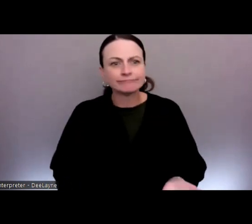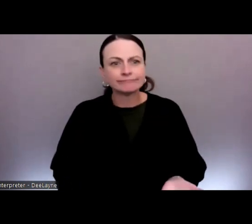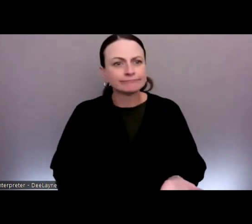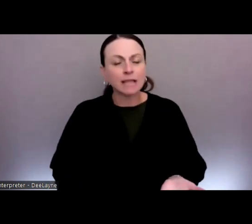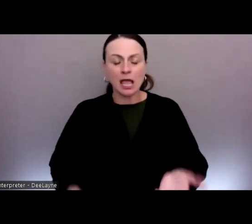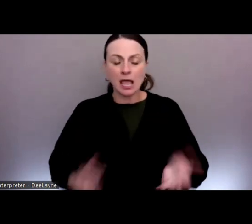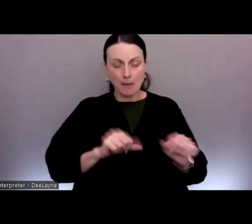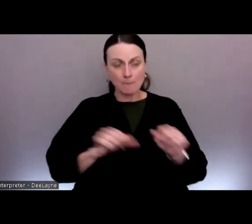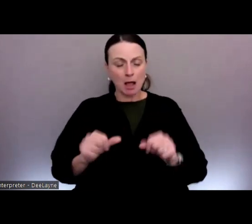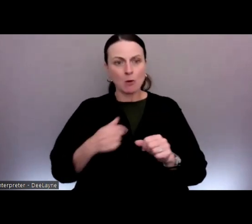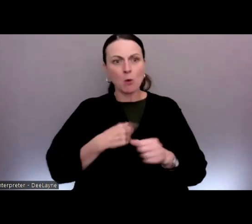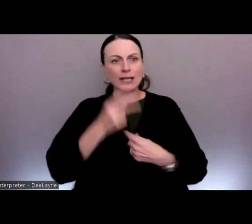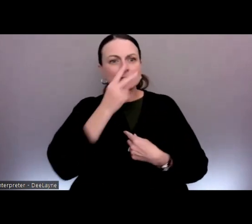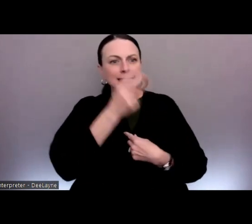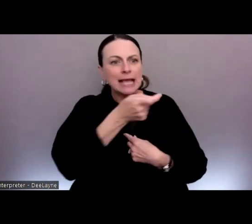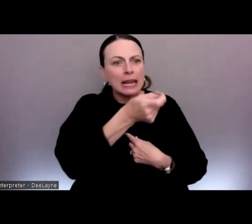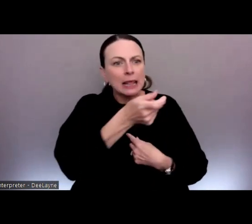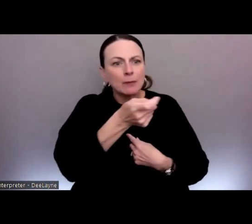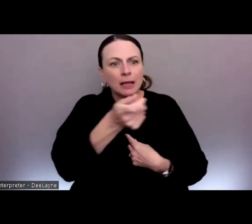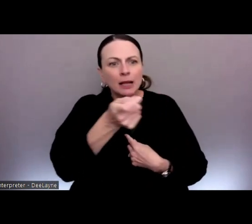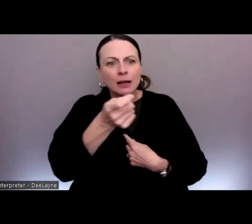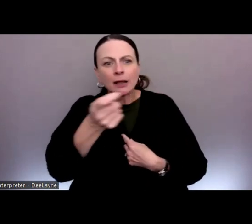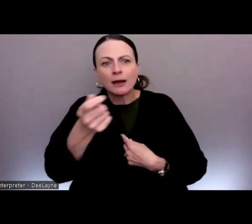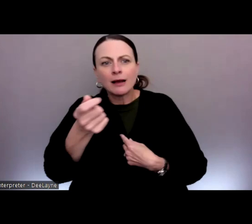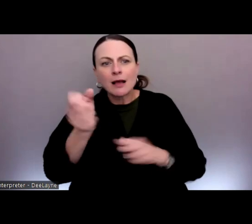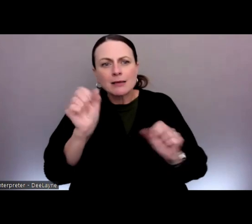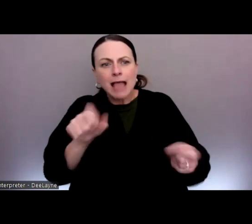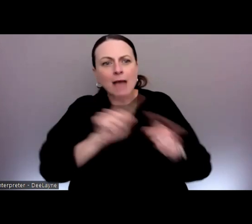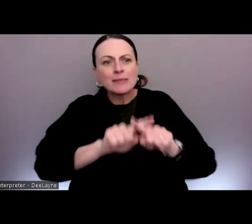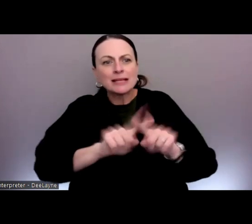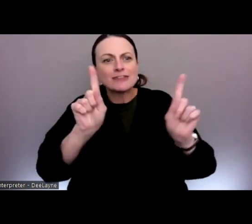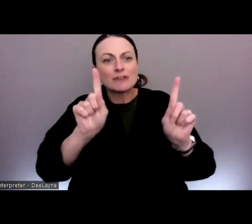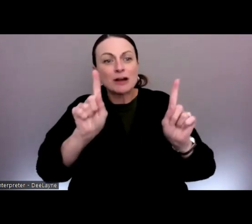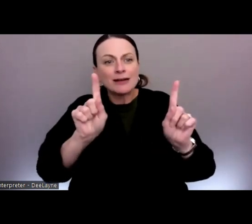caught glimpses of a different way of